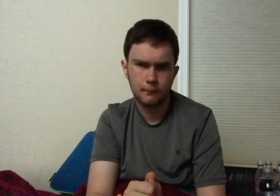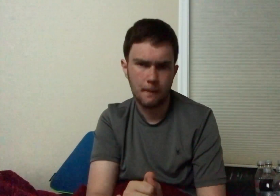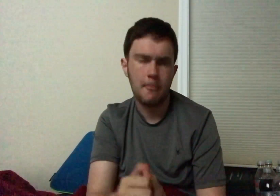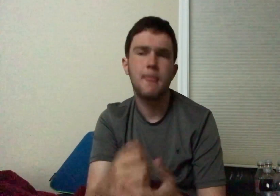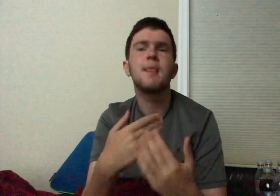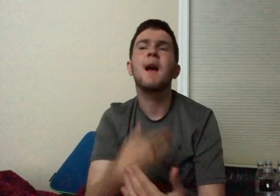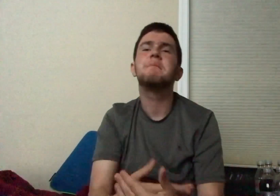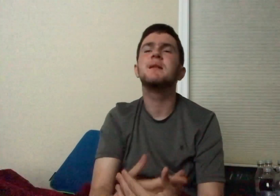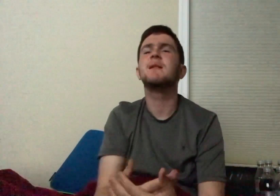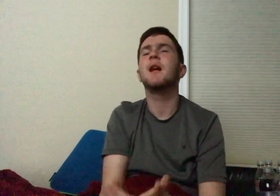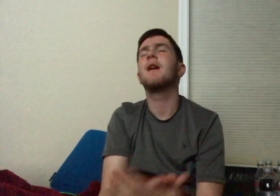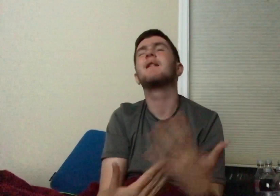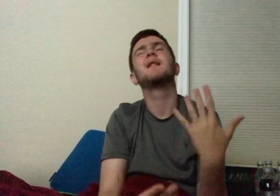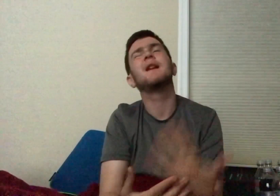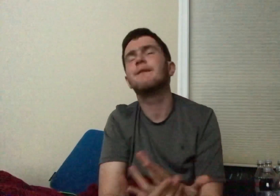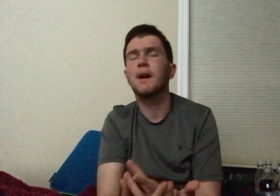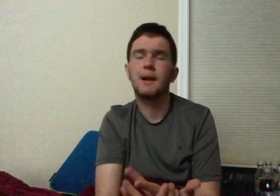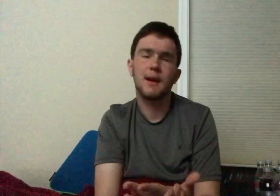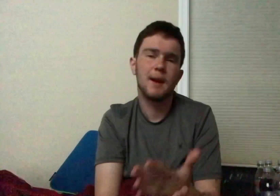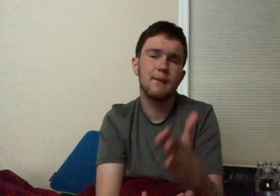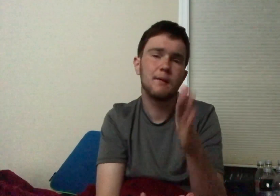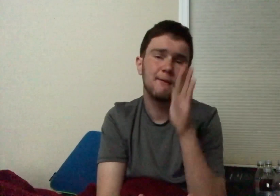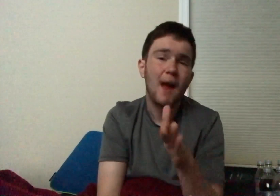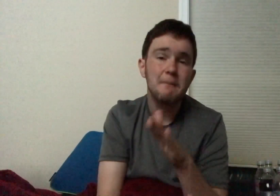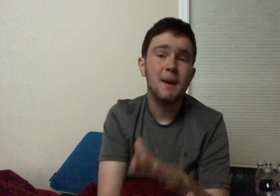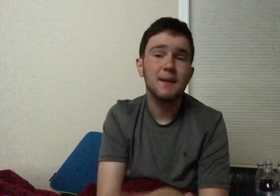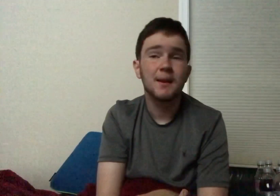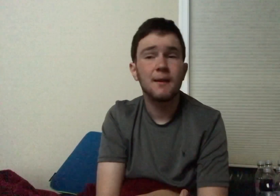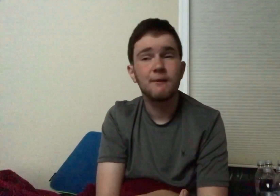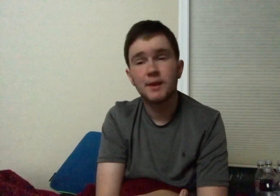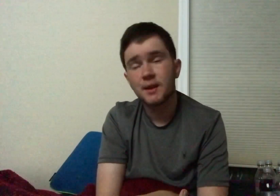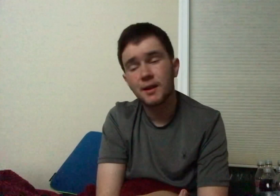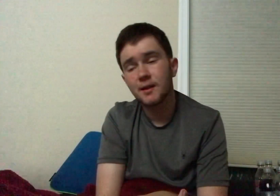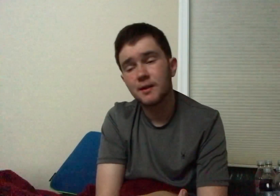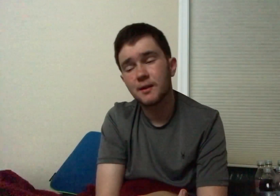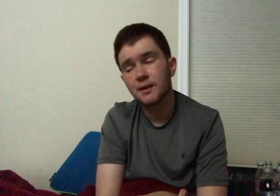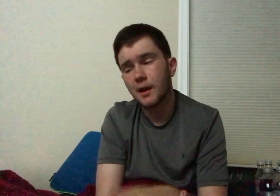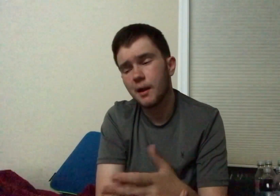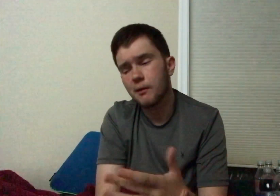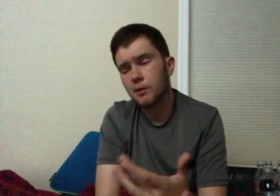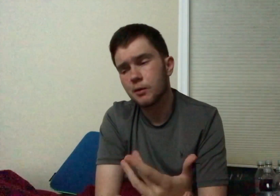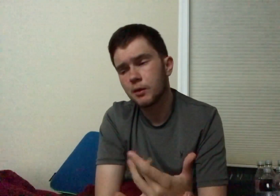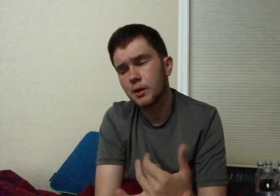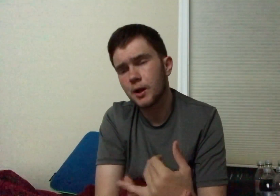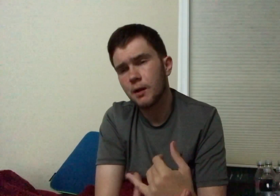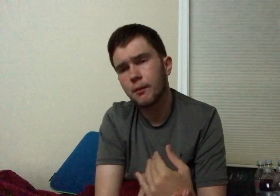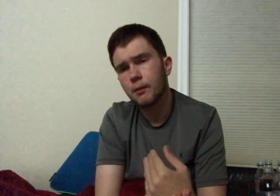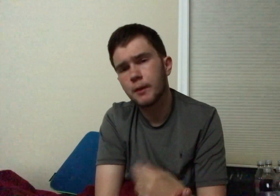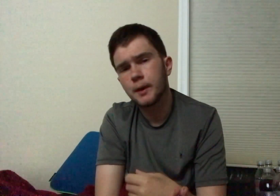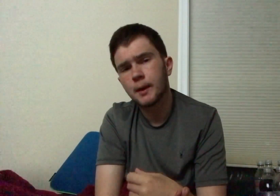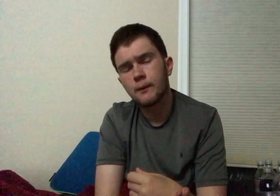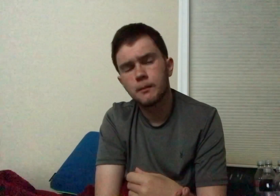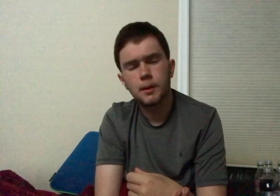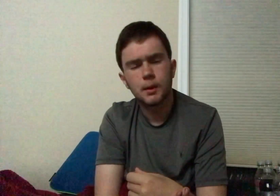love. And I've been doubting if I'll ever find myself again. And I worry I won't ever be